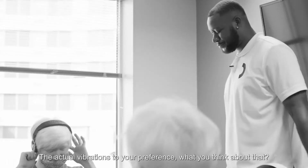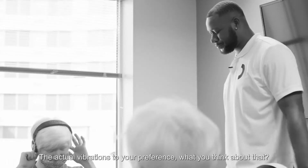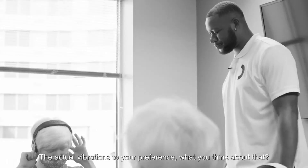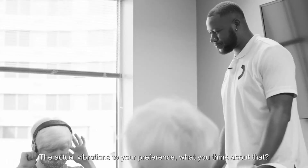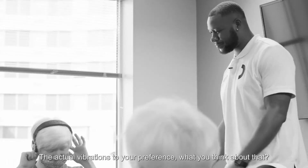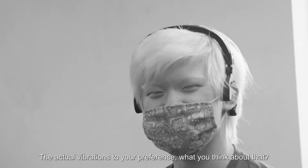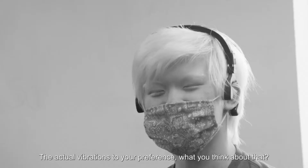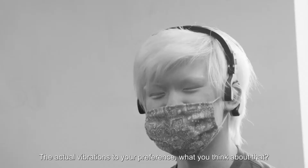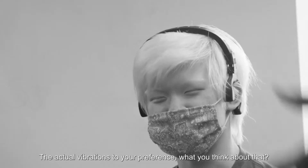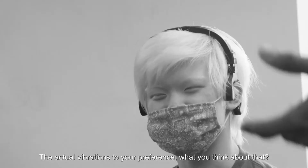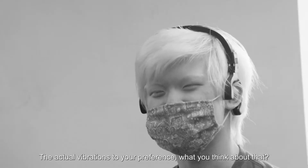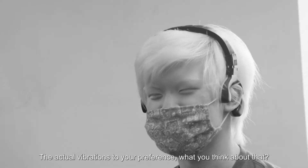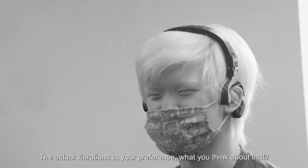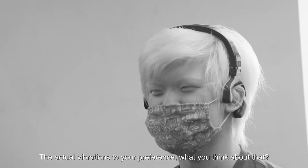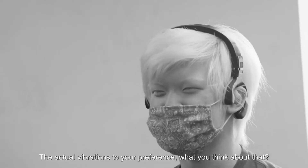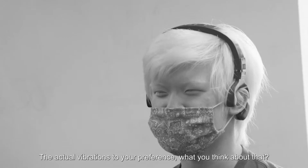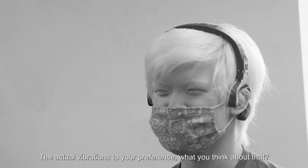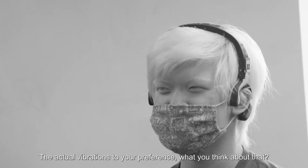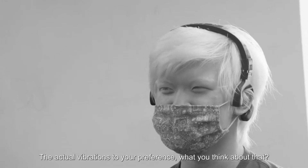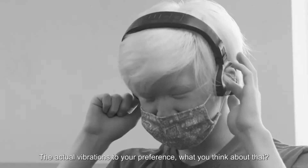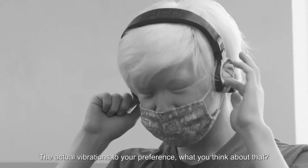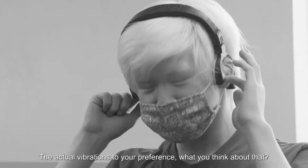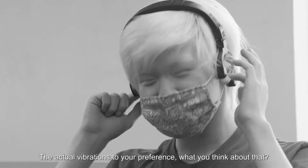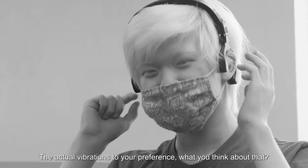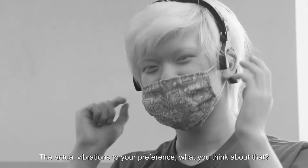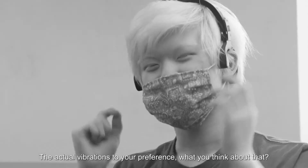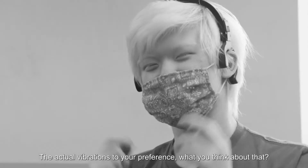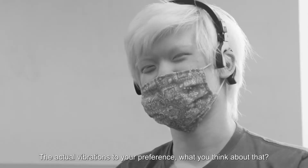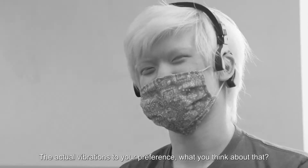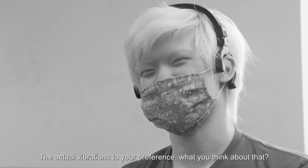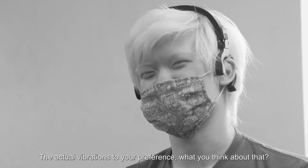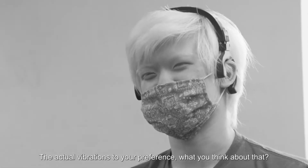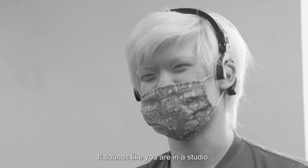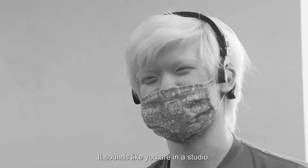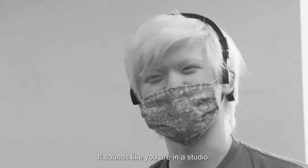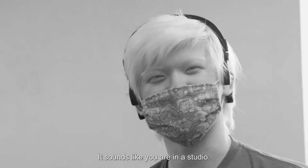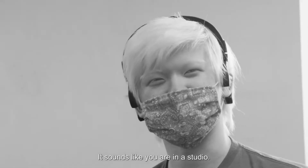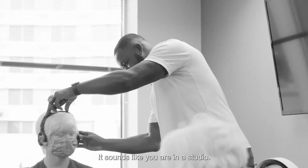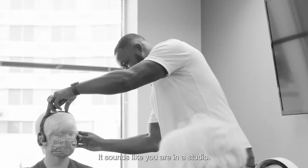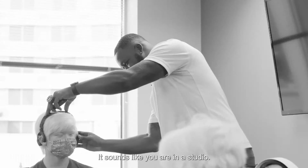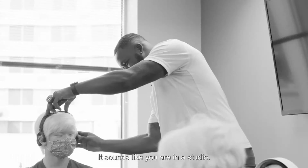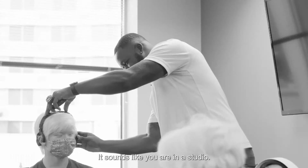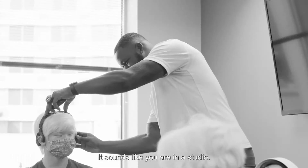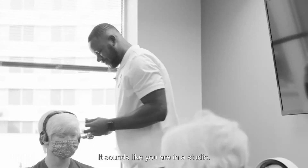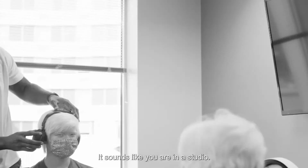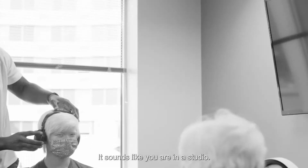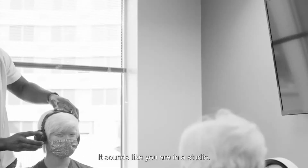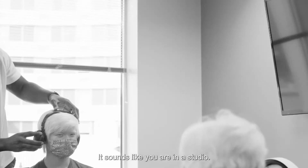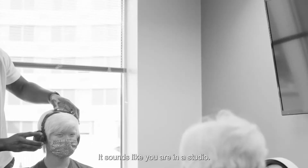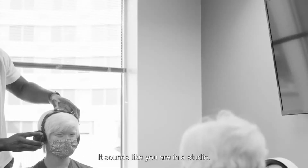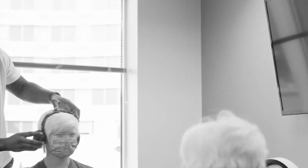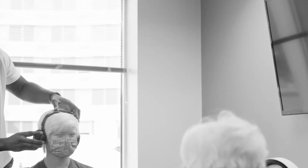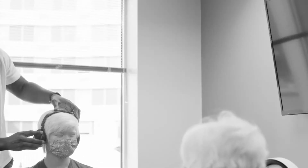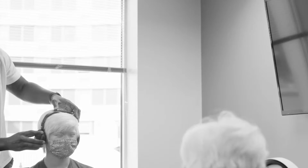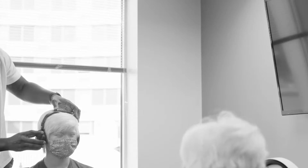control the actual vibration to your preference too. What you think about that? Sounds like you're just like in a studio.